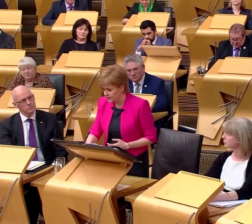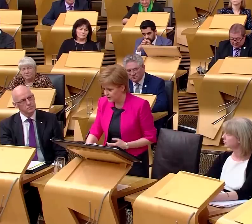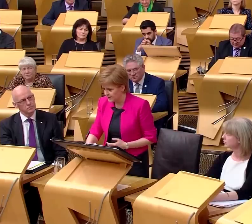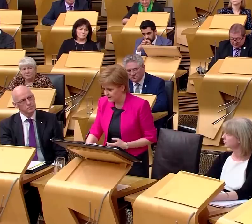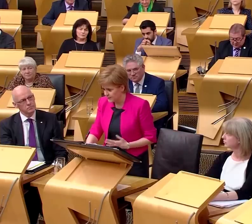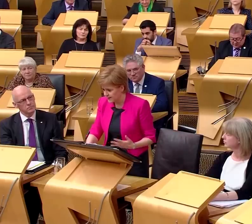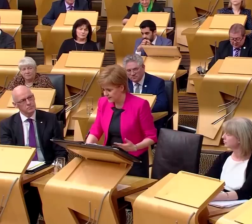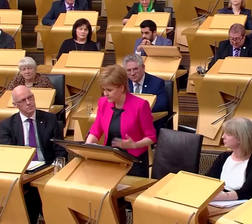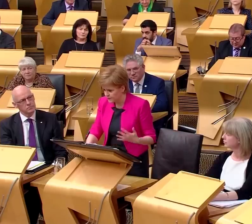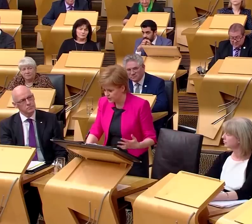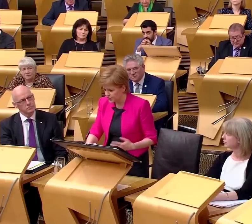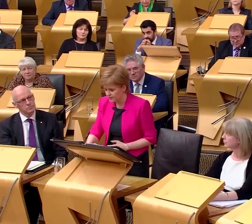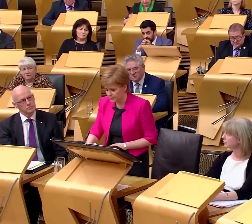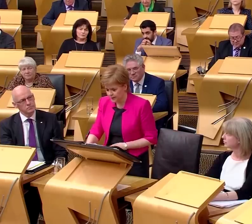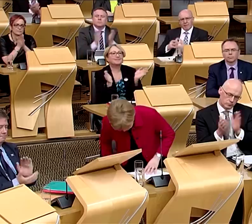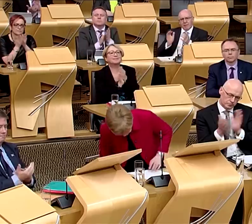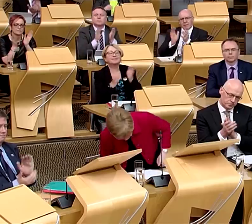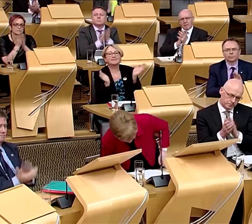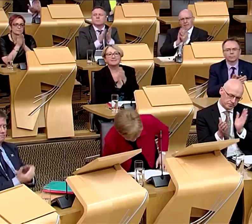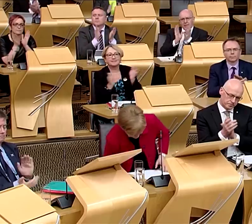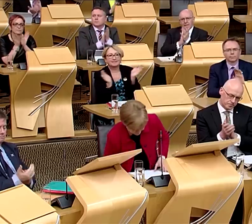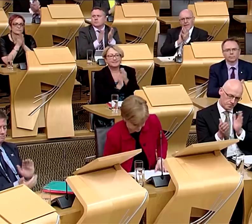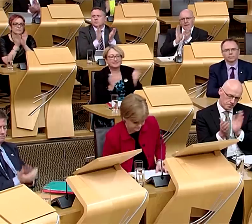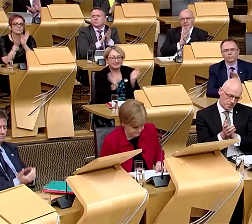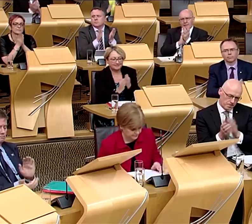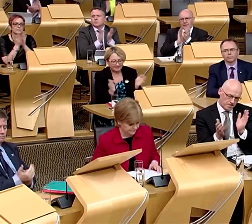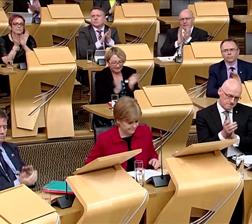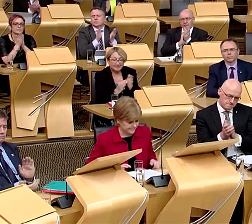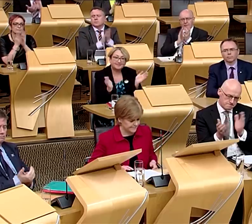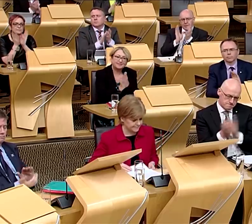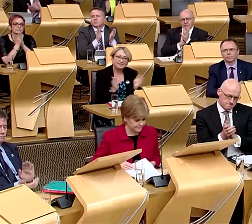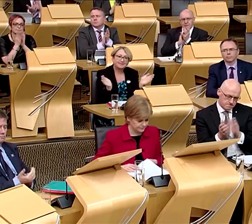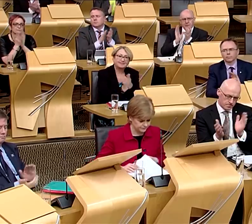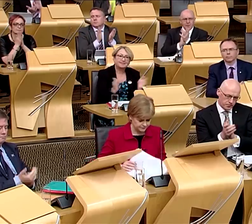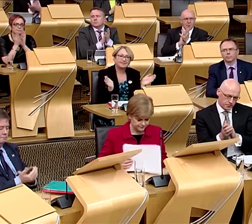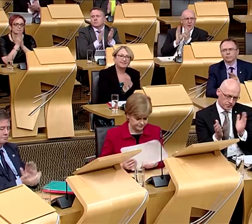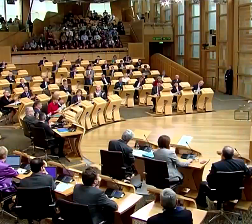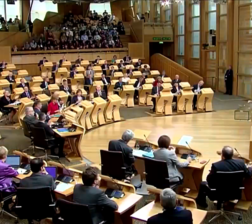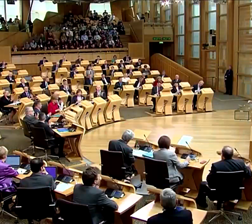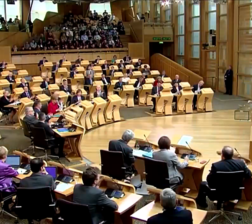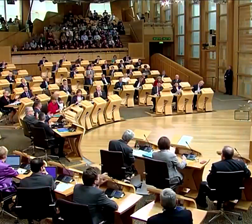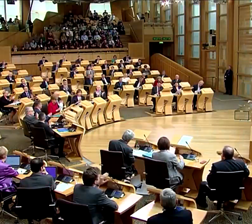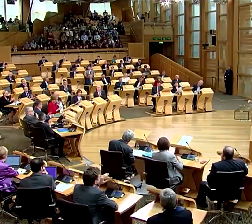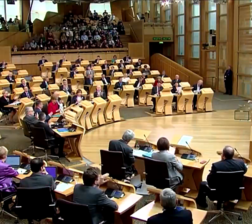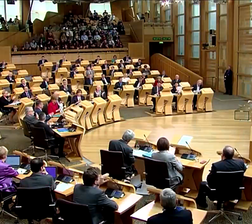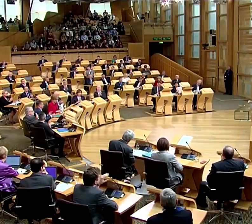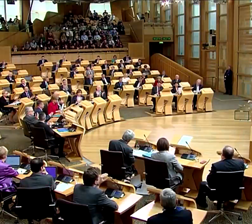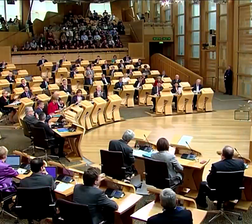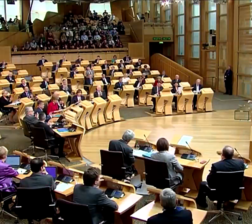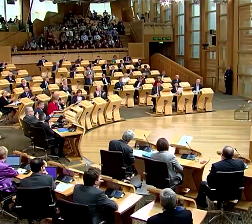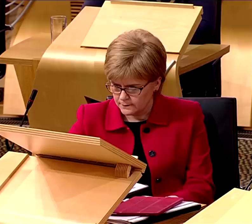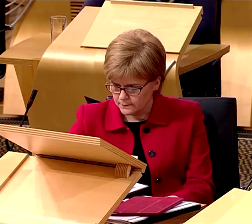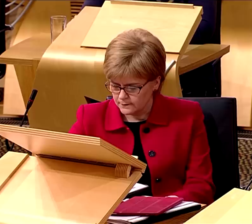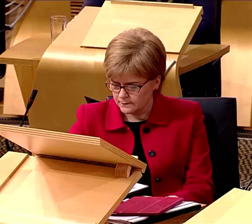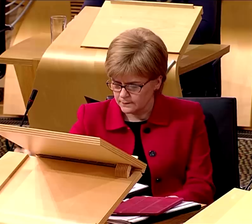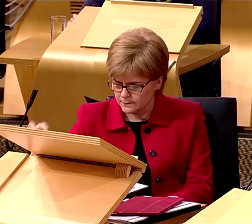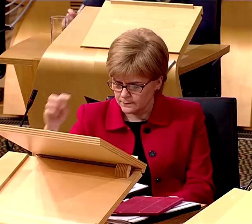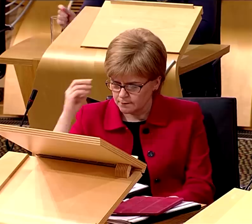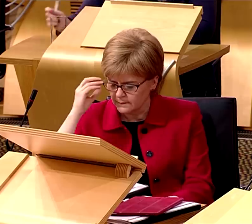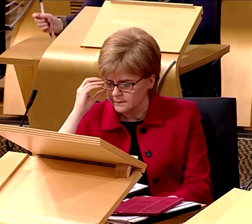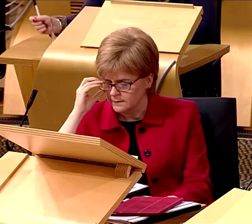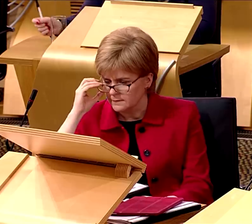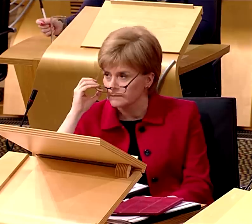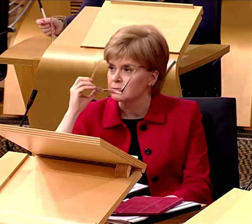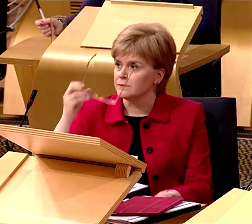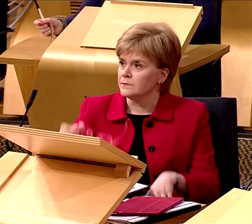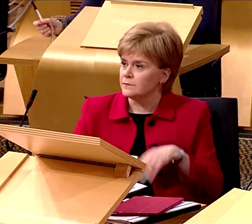Sturgeon's arrest is deeply embarrassing for the SNP, which currently leads Scotland's semi-autonomous government, and campaigns to end